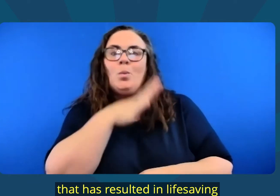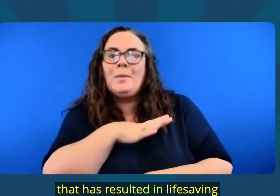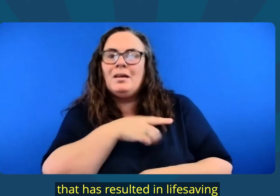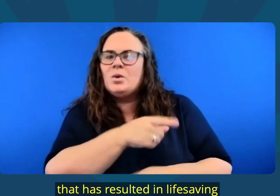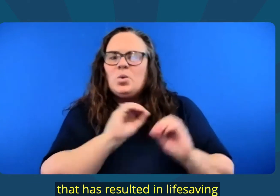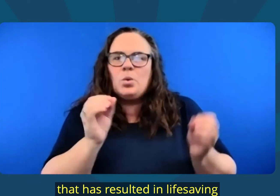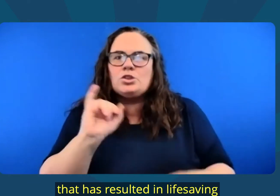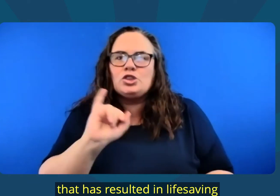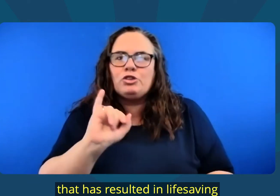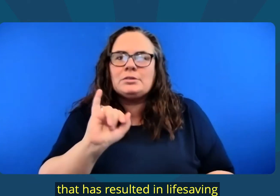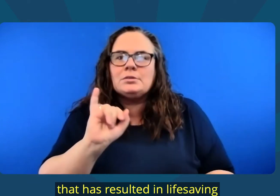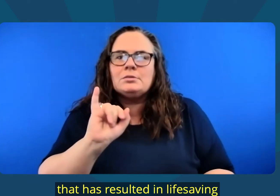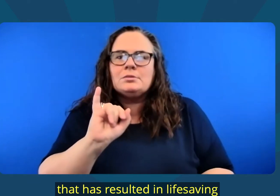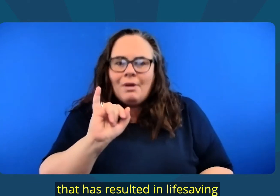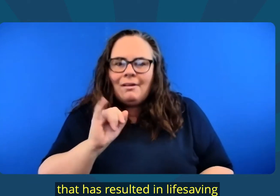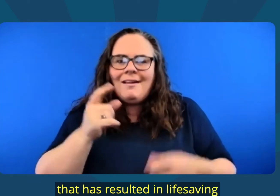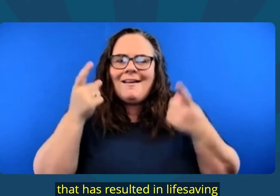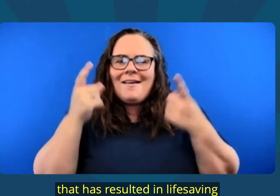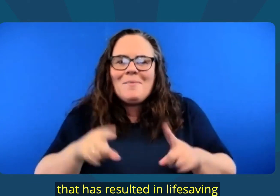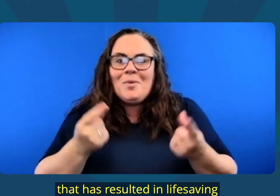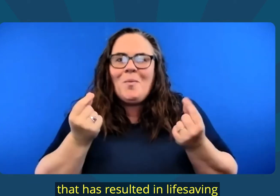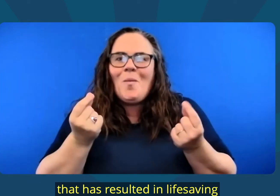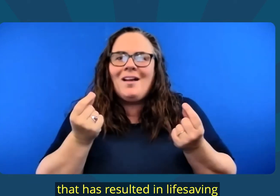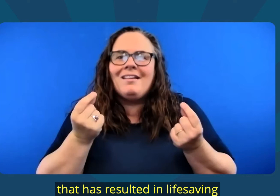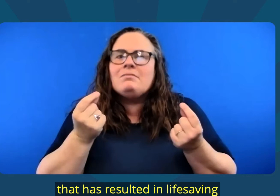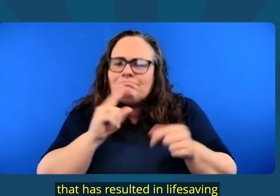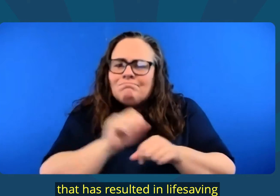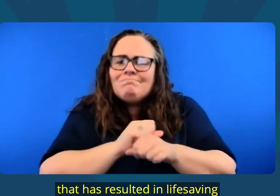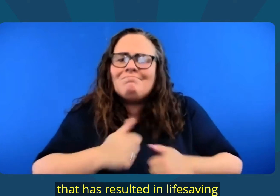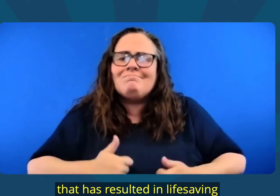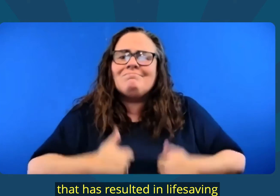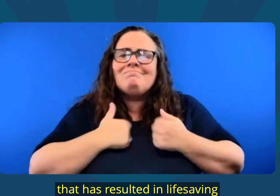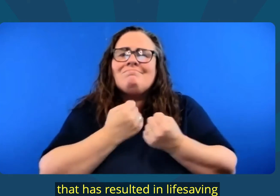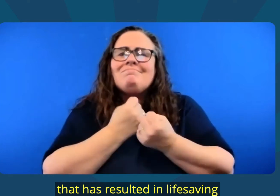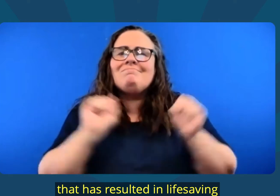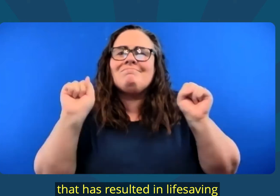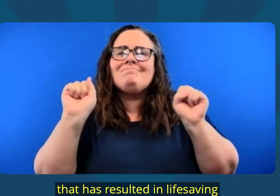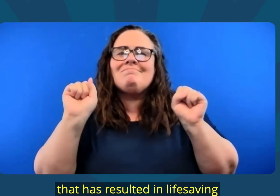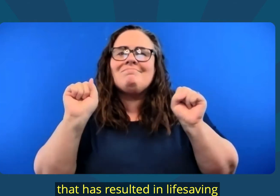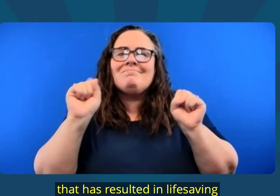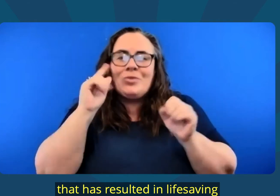has resulted in life-saving treatment to over 500 women.